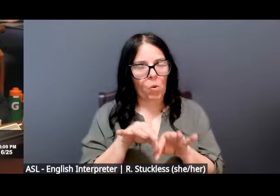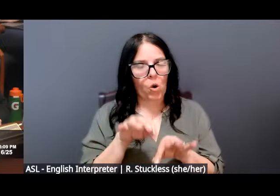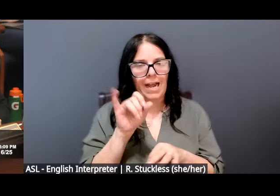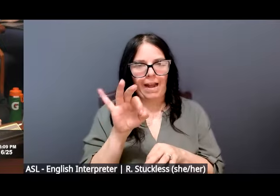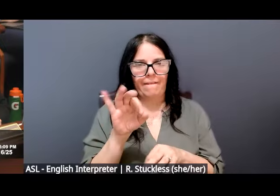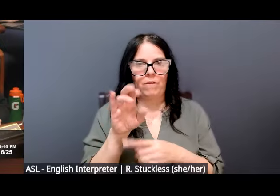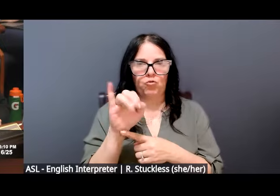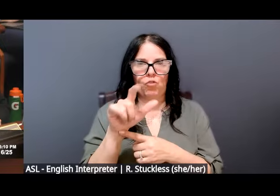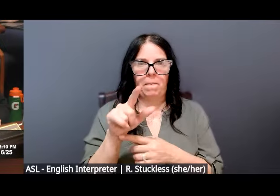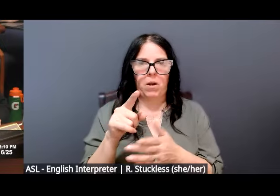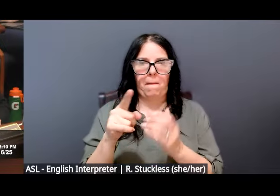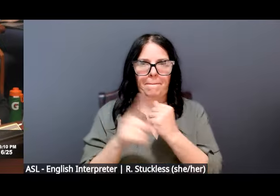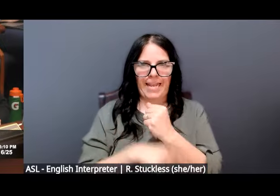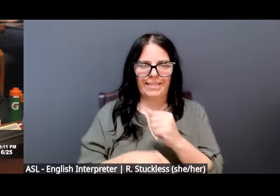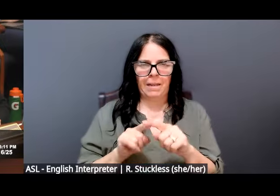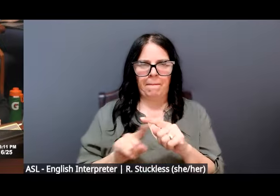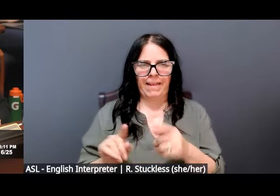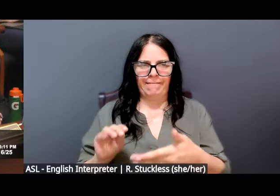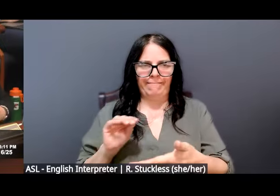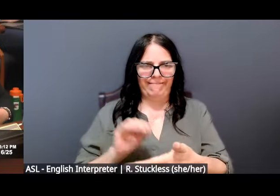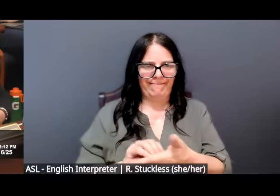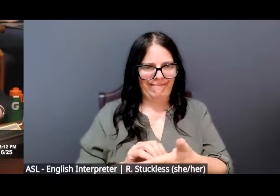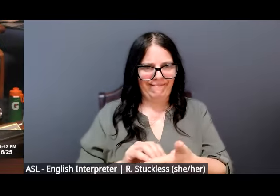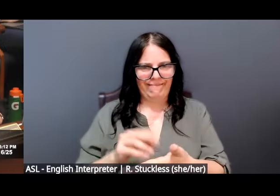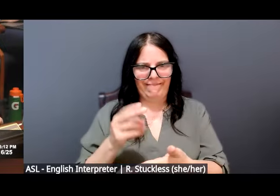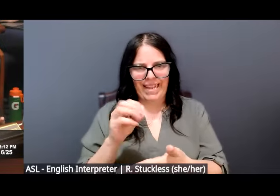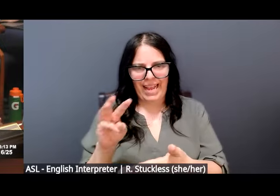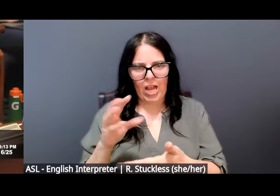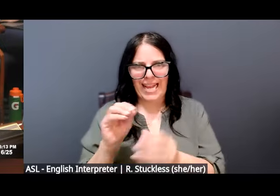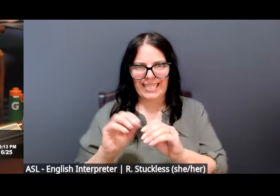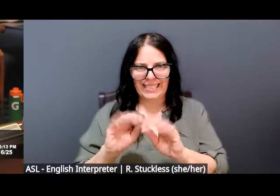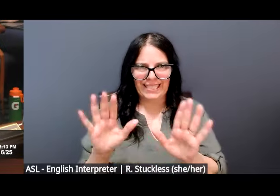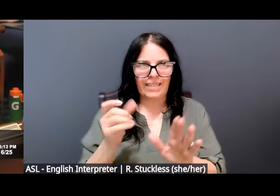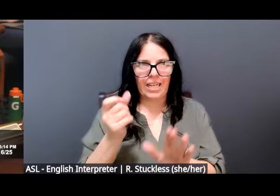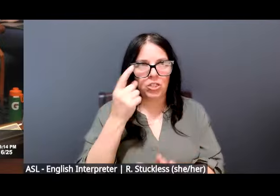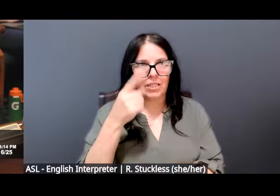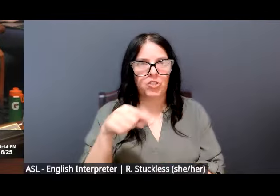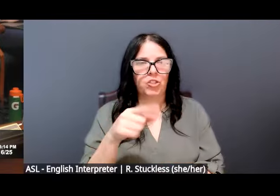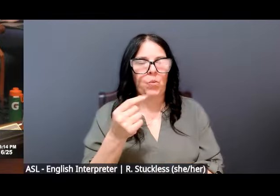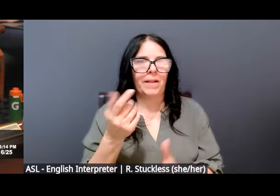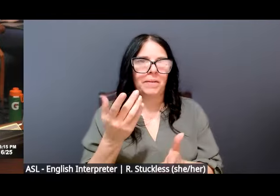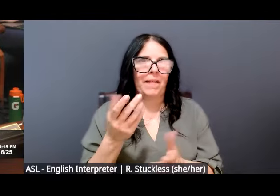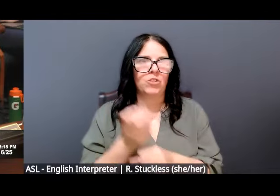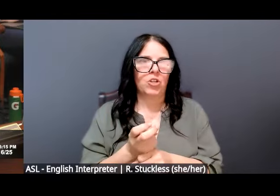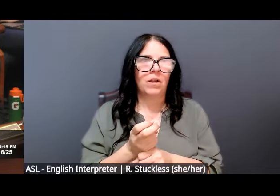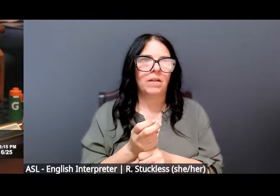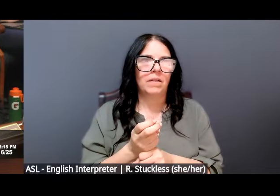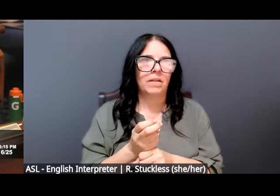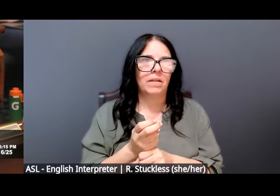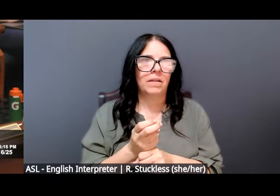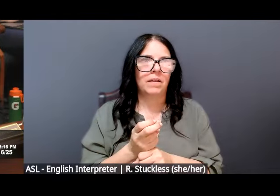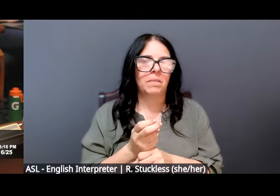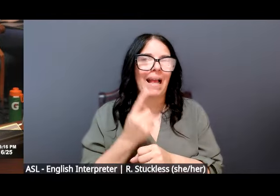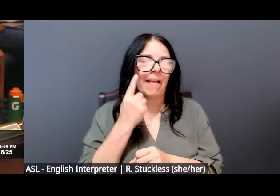put it in there and to have anybody understand what they are, but I think that needs to be in